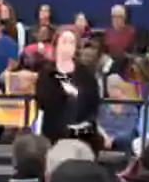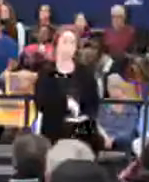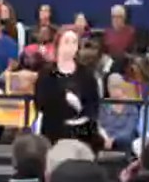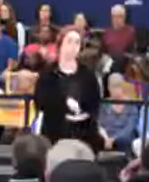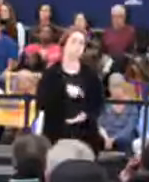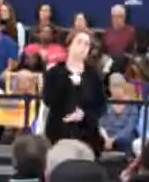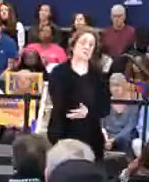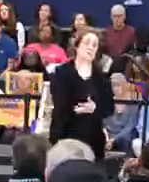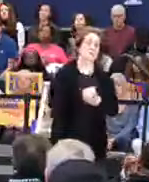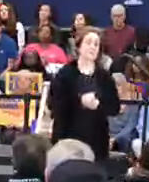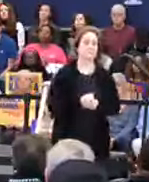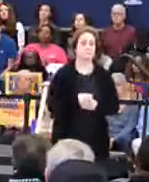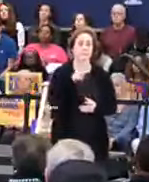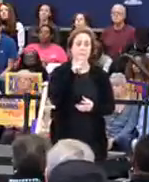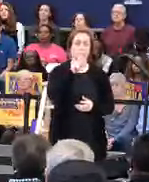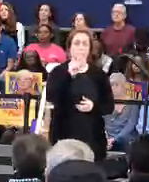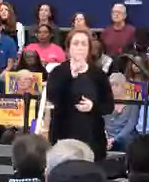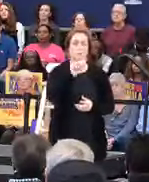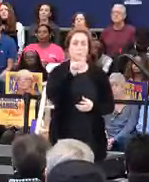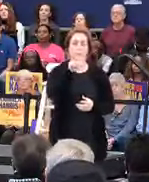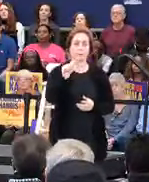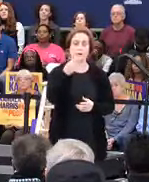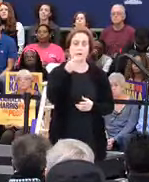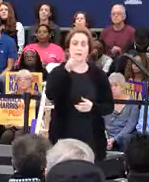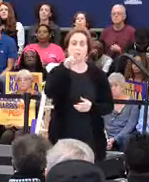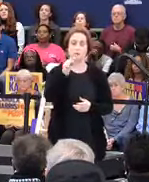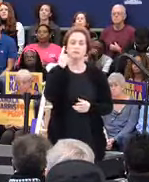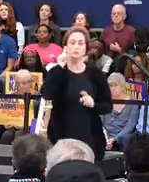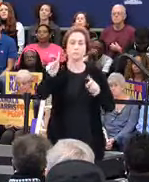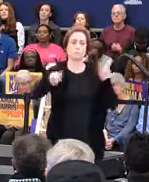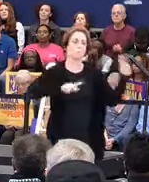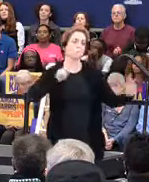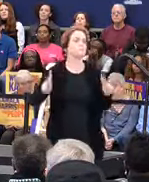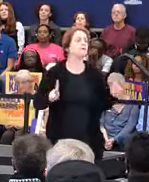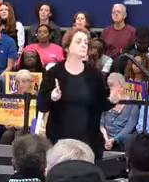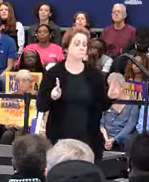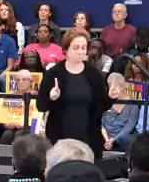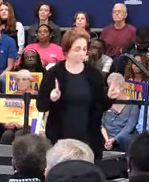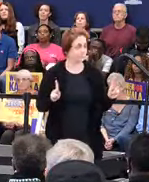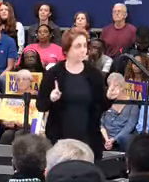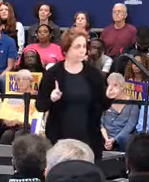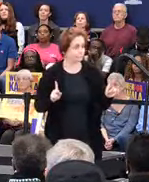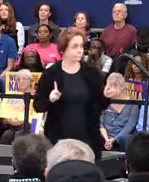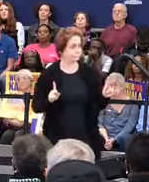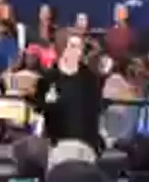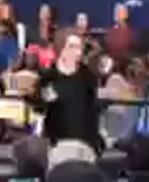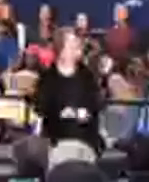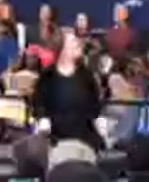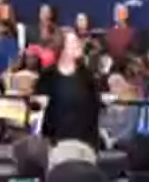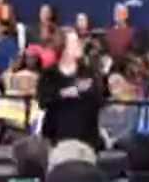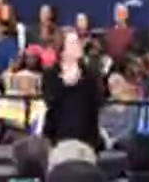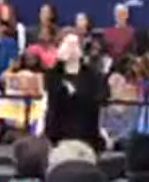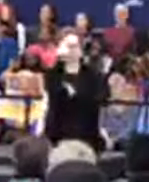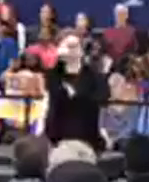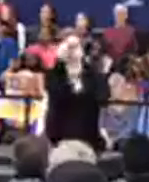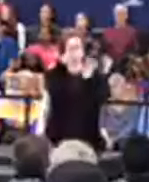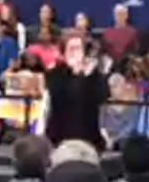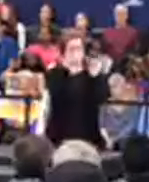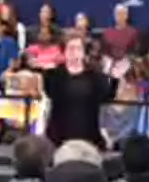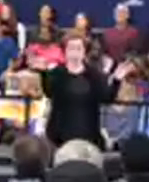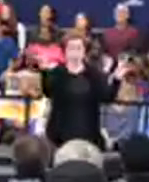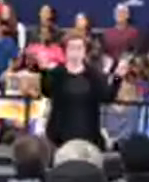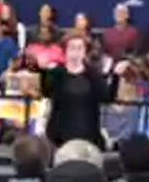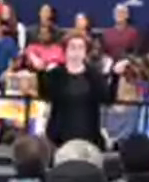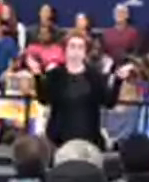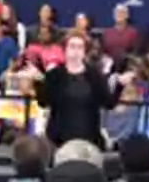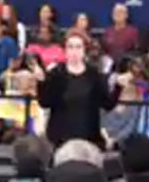I said, Kamala Harris for the people. And it's important to know that in that phrase, it